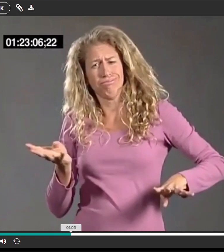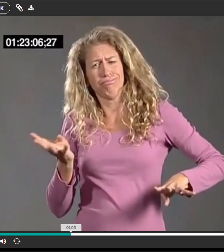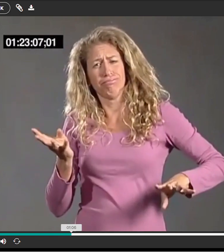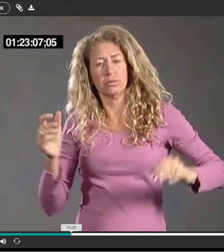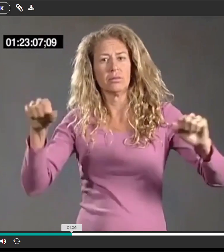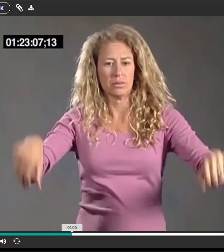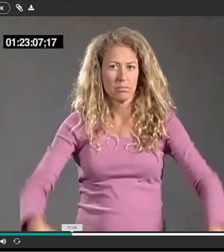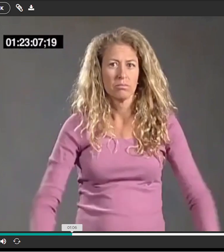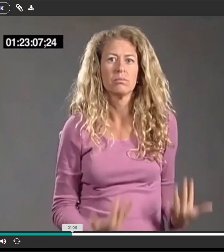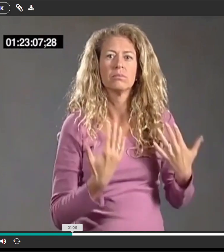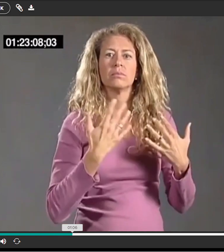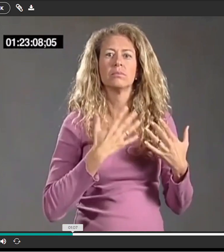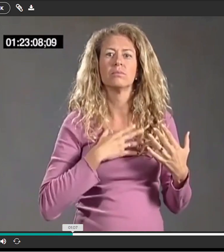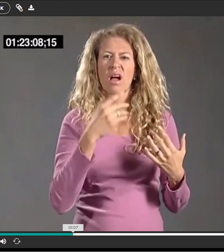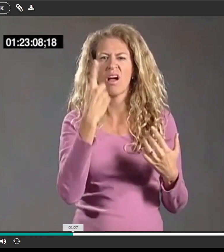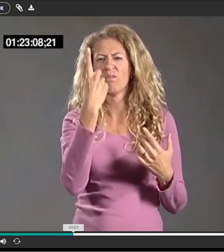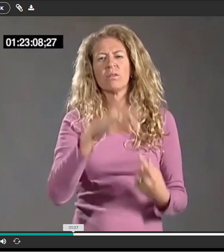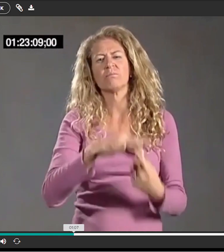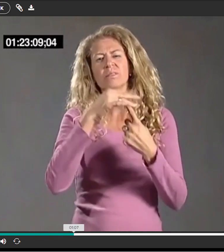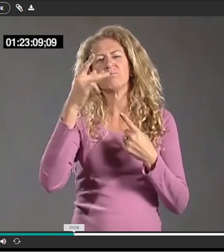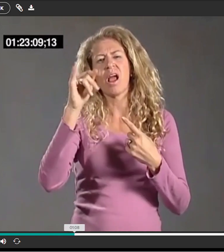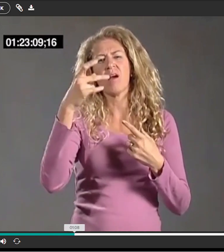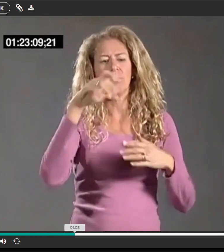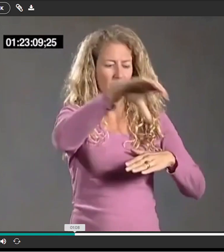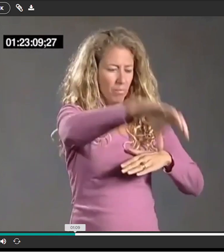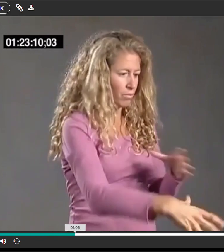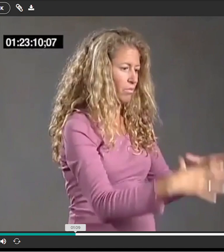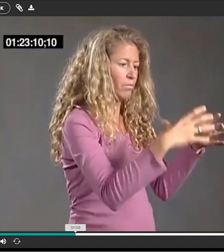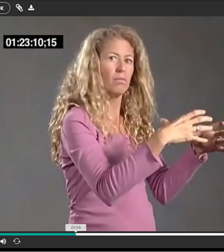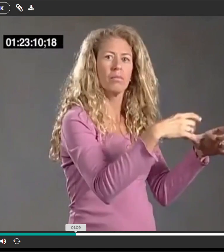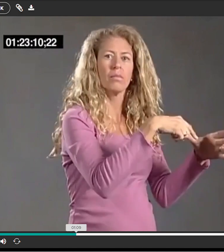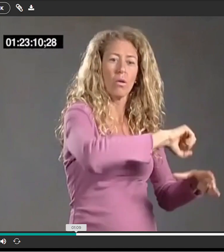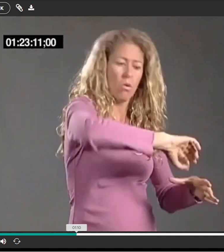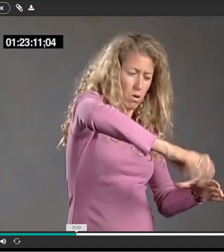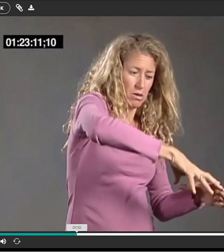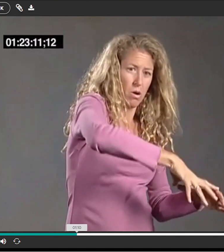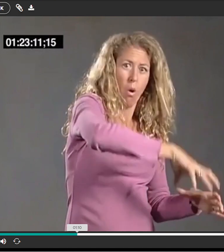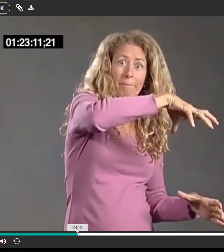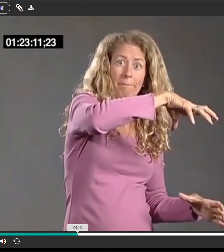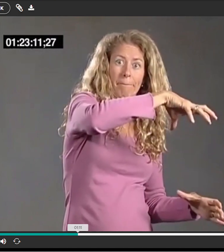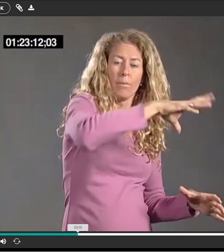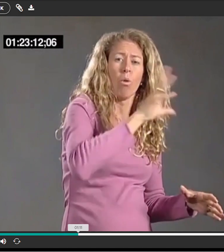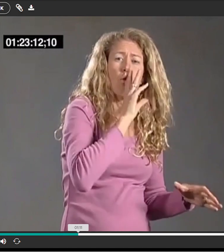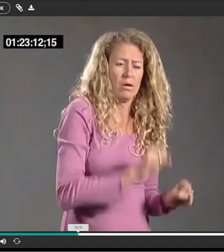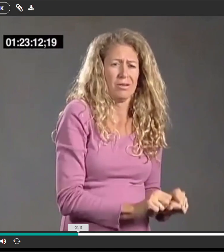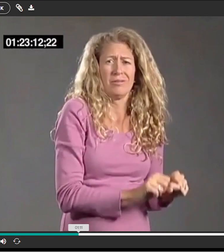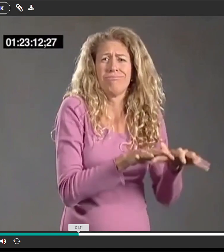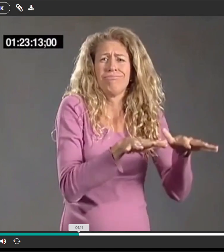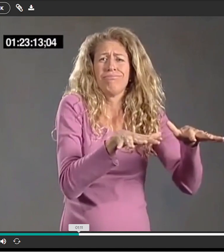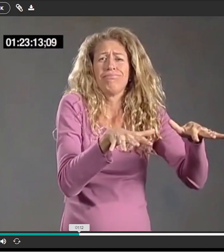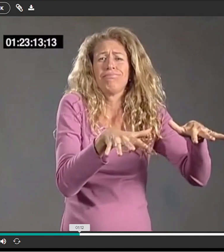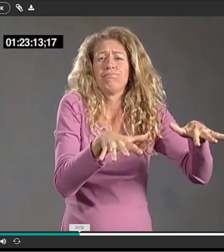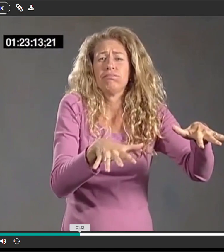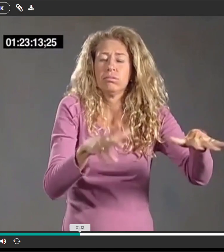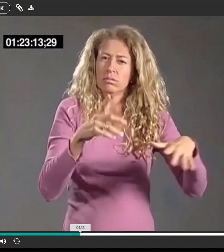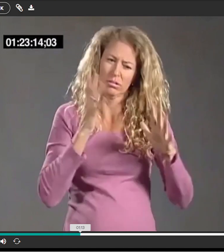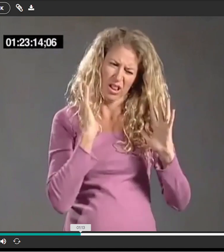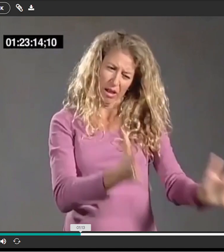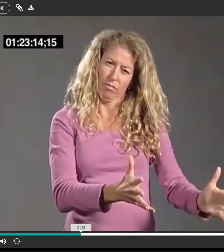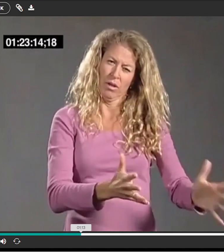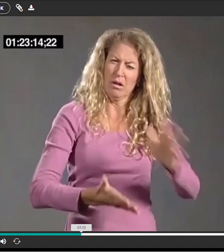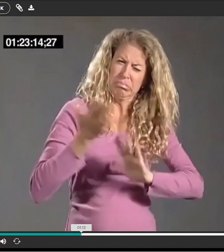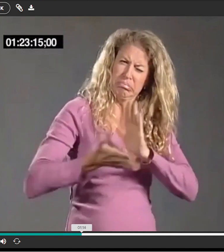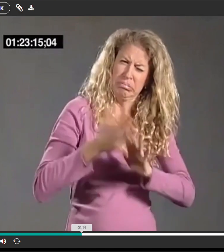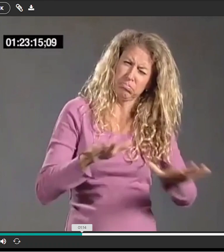to use it, we'll open the floodgates and let that into my pipe. And then once I open that, water will just flood